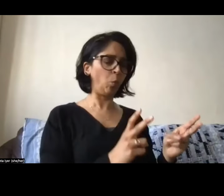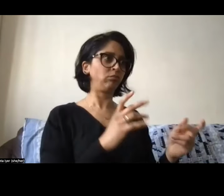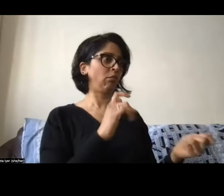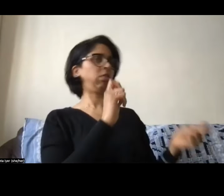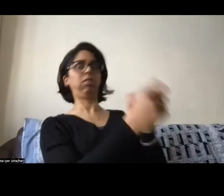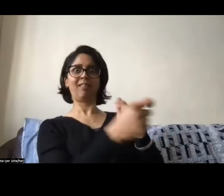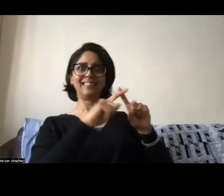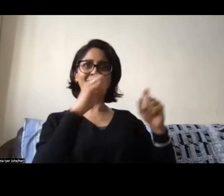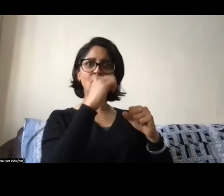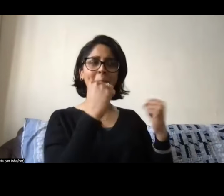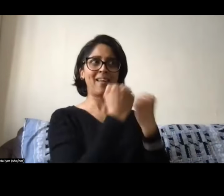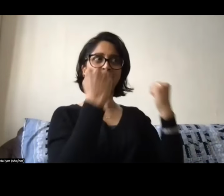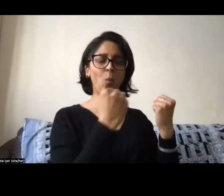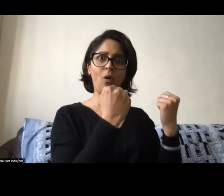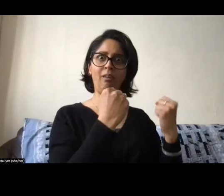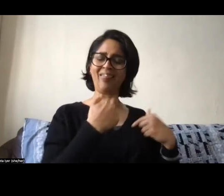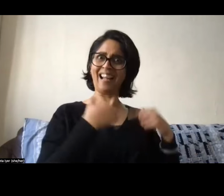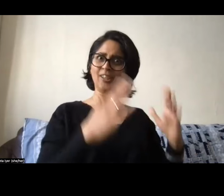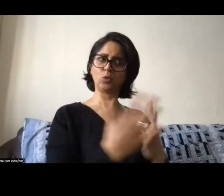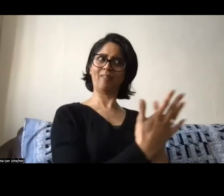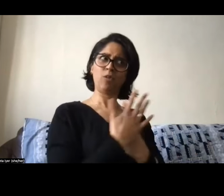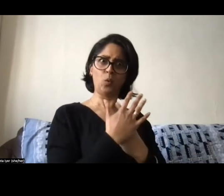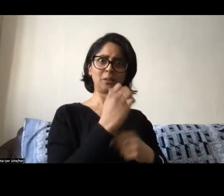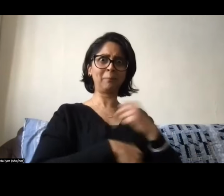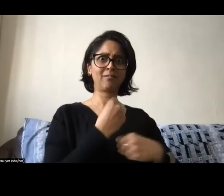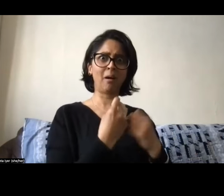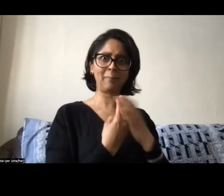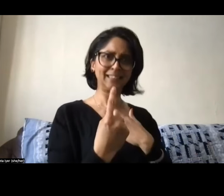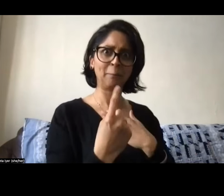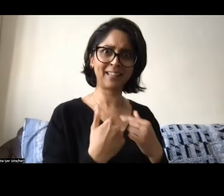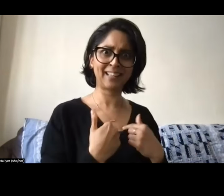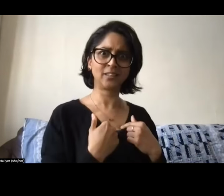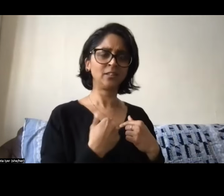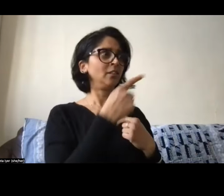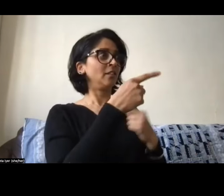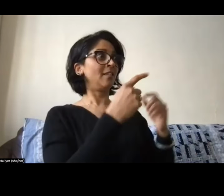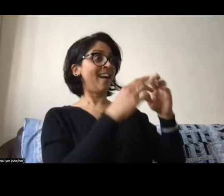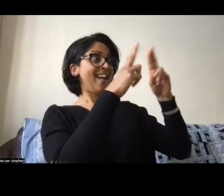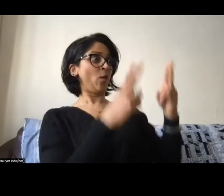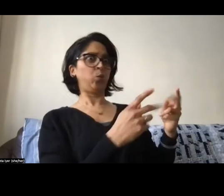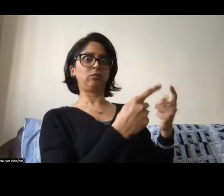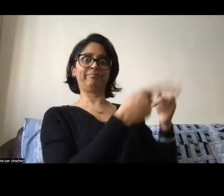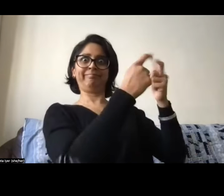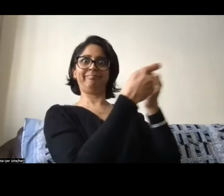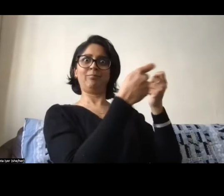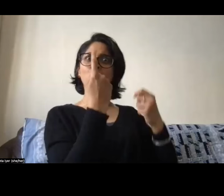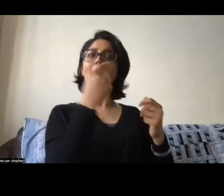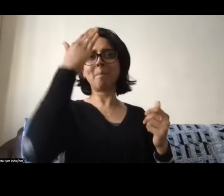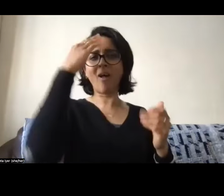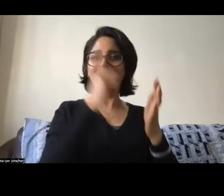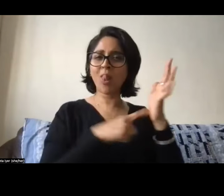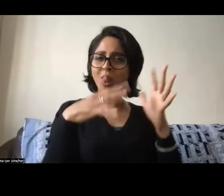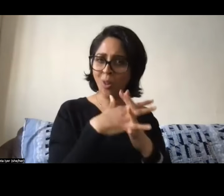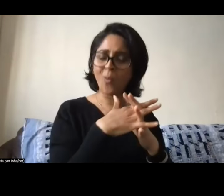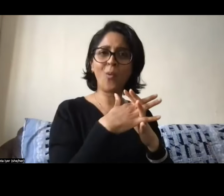to the UK, to their new home, their life changed completely. They were forced to become independent, and the